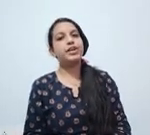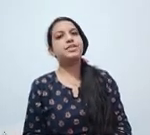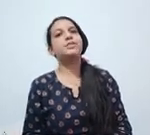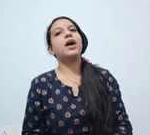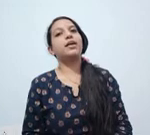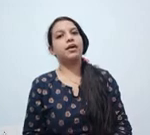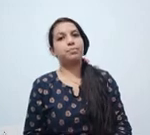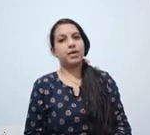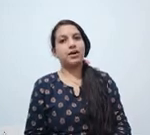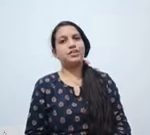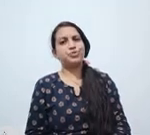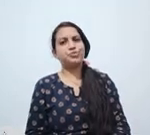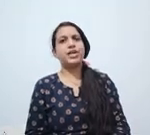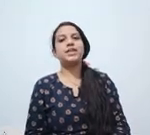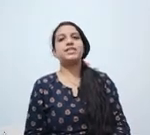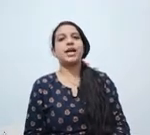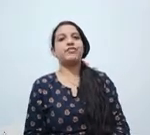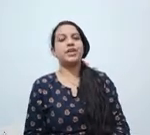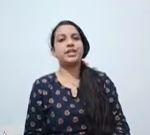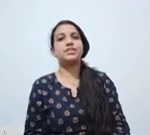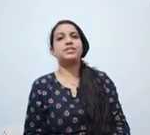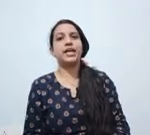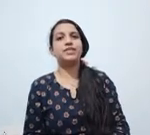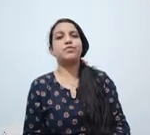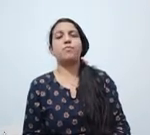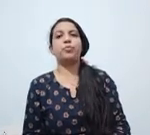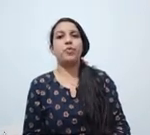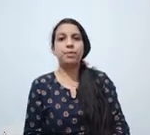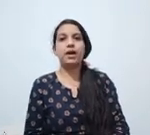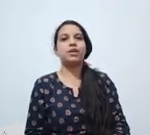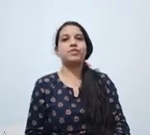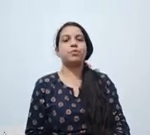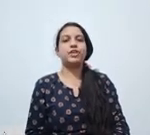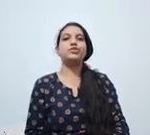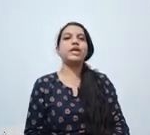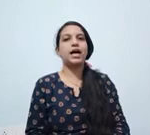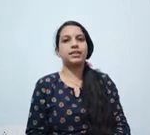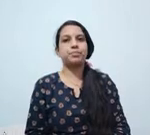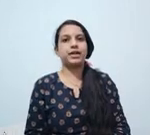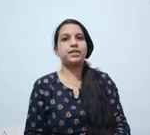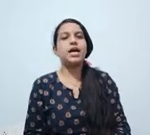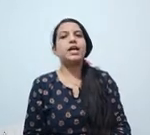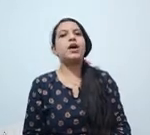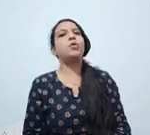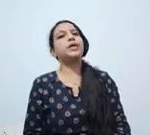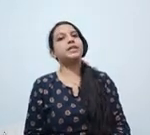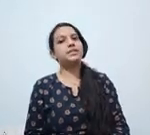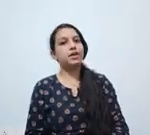various nutrients and various things from one part of the body to the other part. Now, the